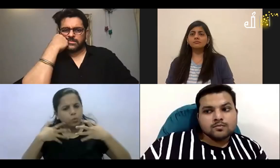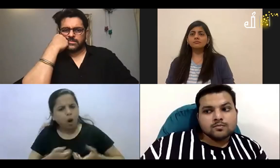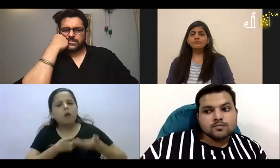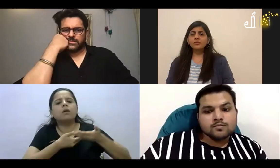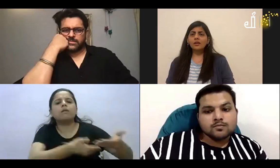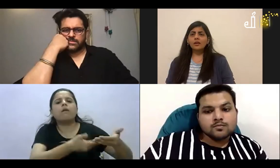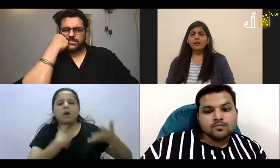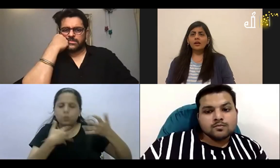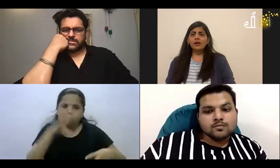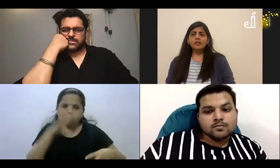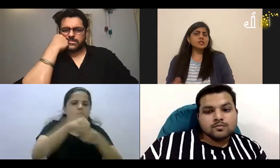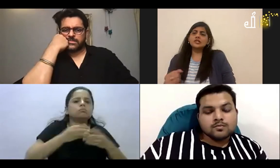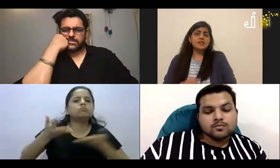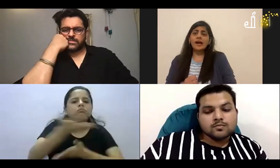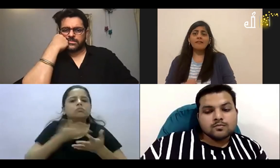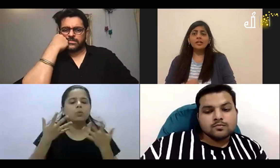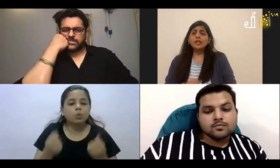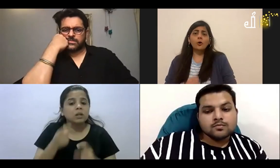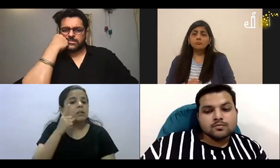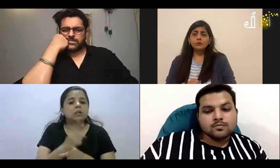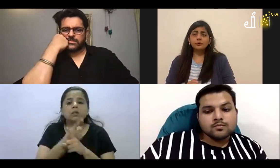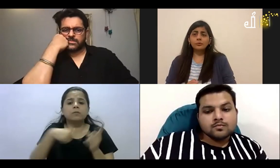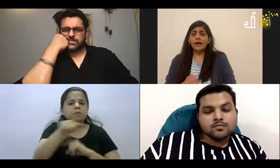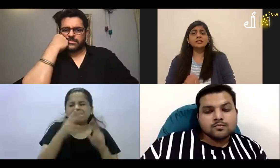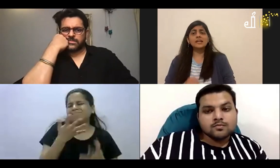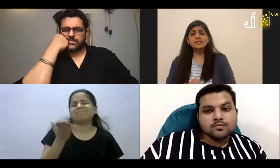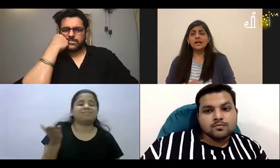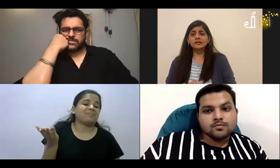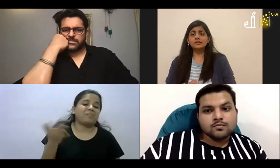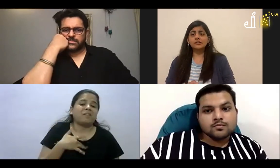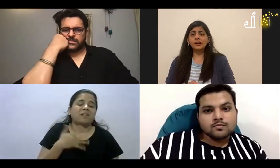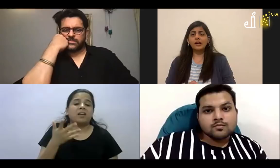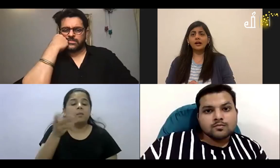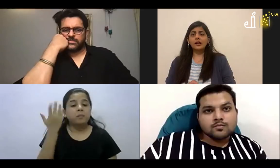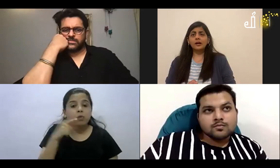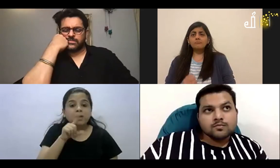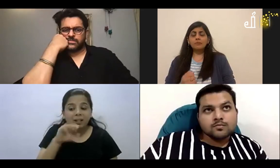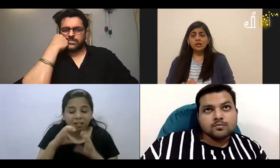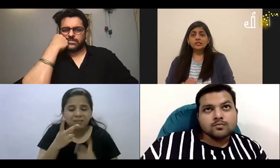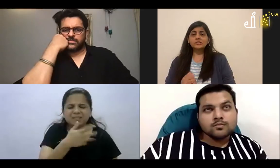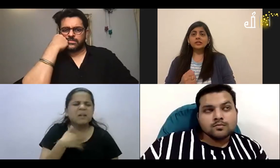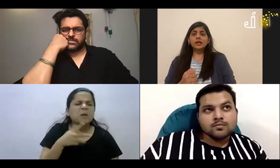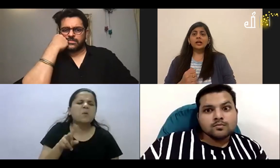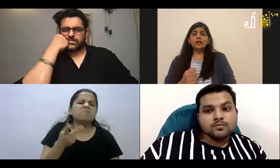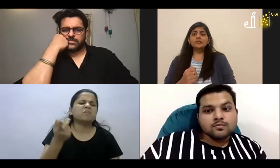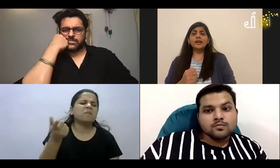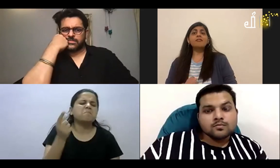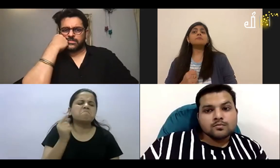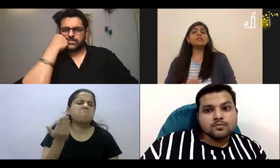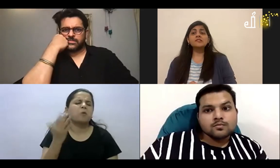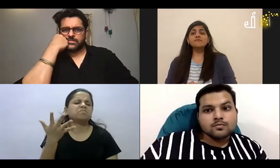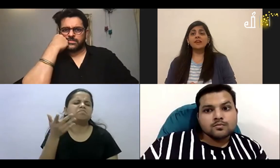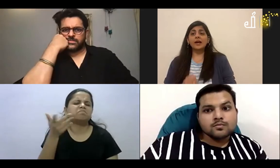competition. The teachers didn't have any hope when I was in 10th standard because they